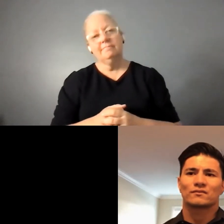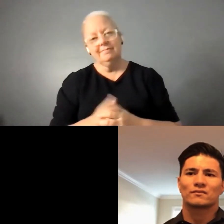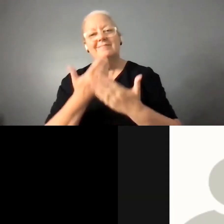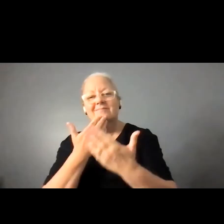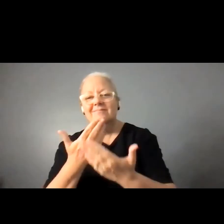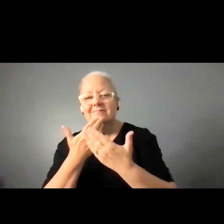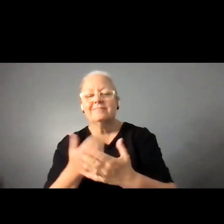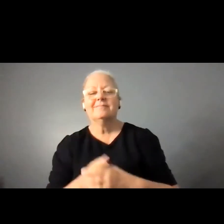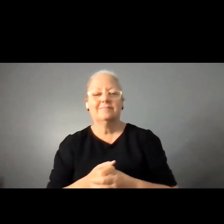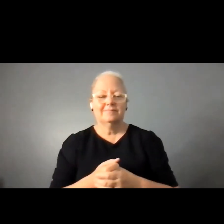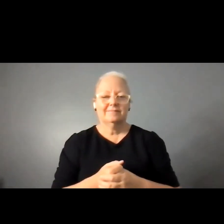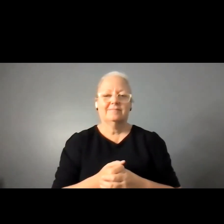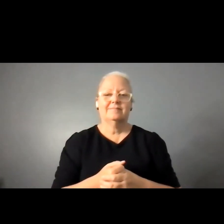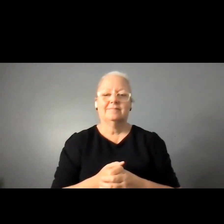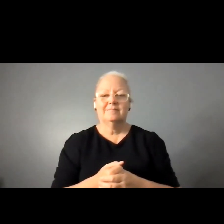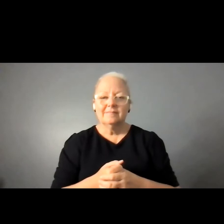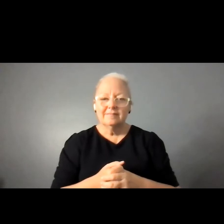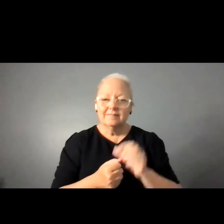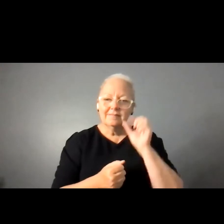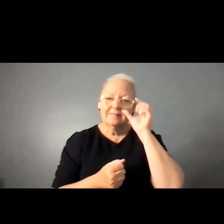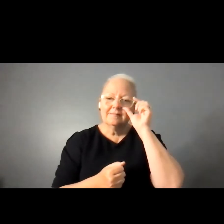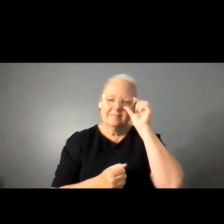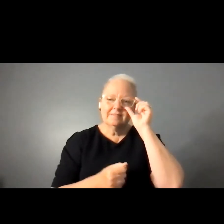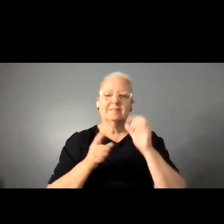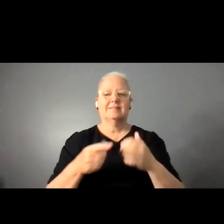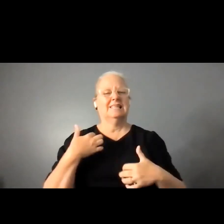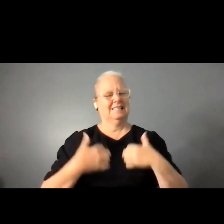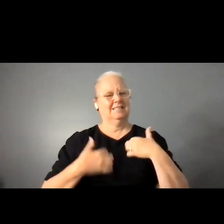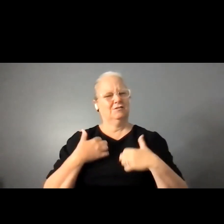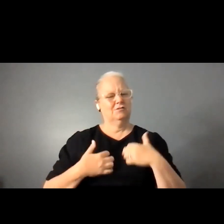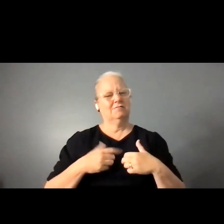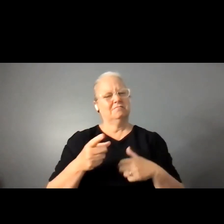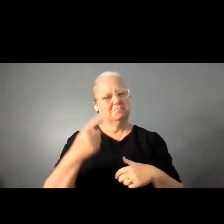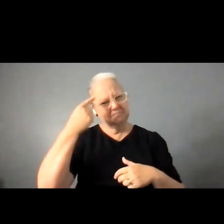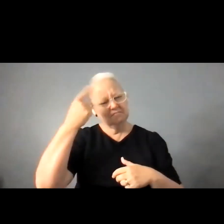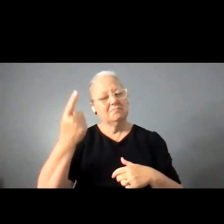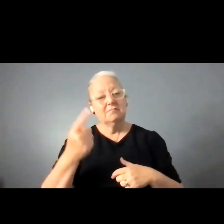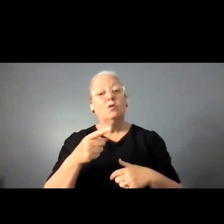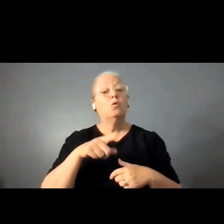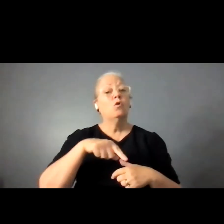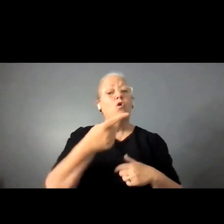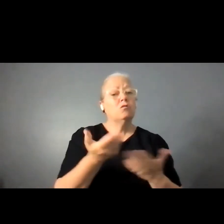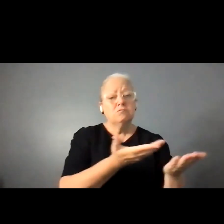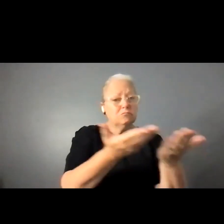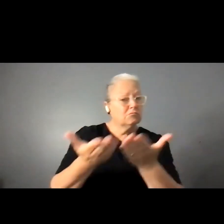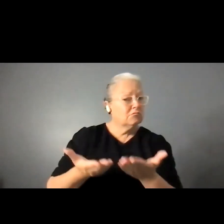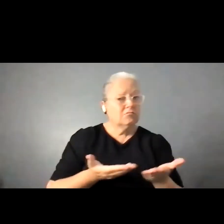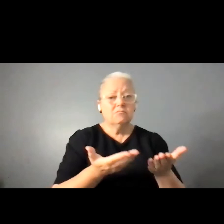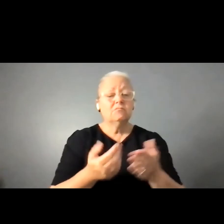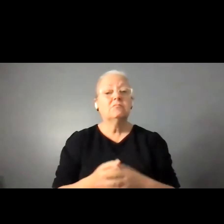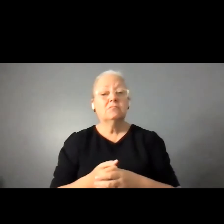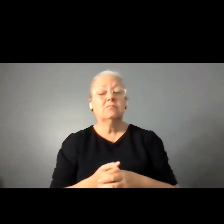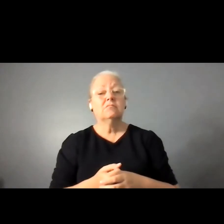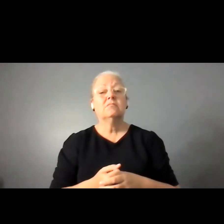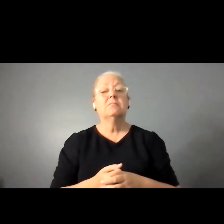Eliminate our doubts, our own doubts. Very interesting, that concept. What do the rest think? Could you please indicate in the chat?